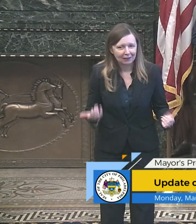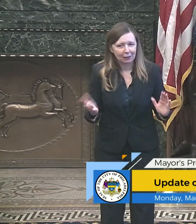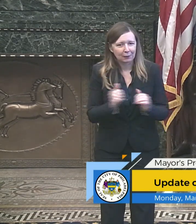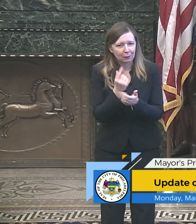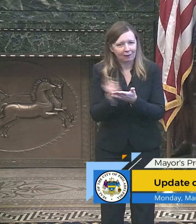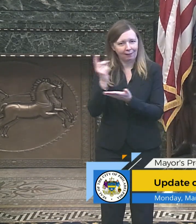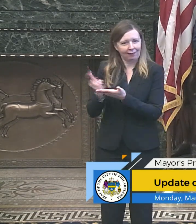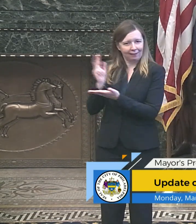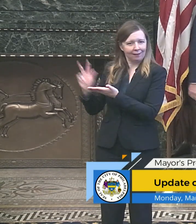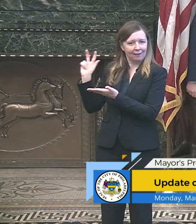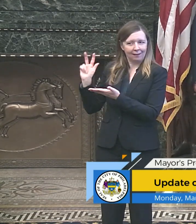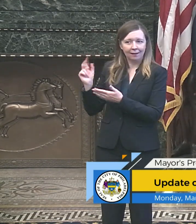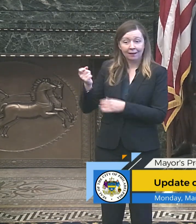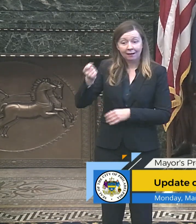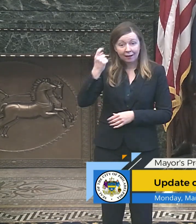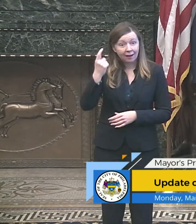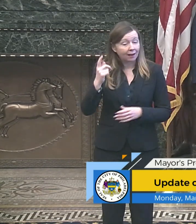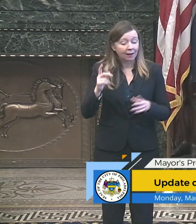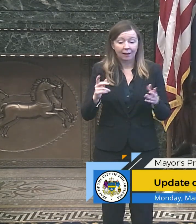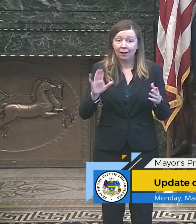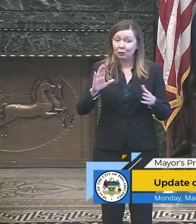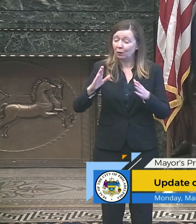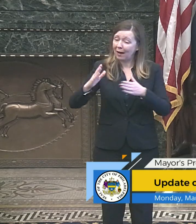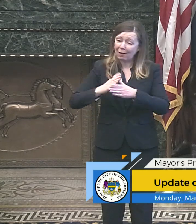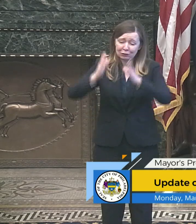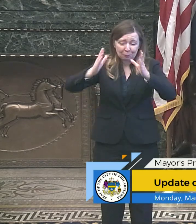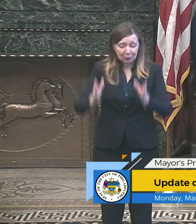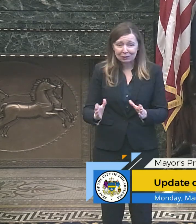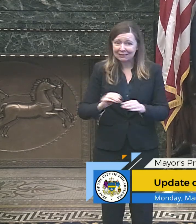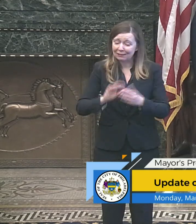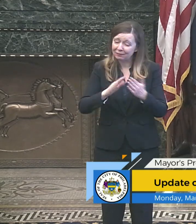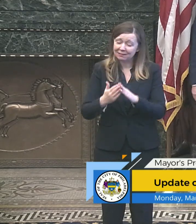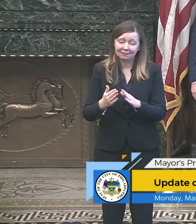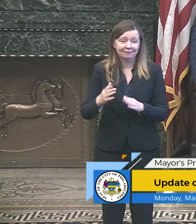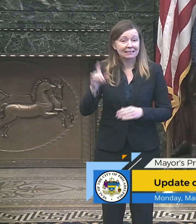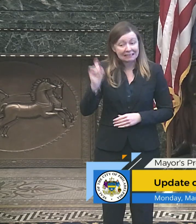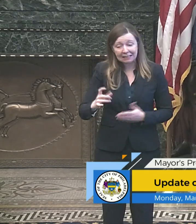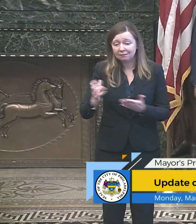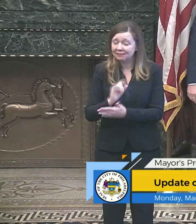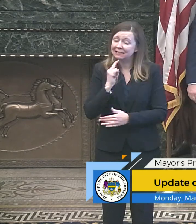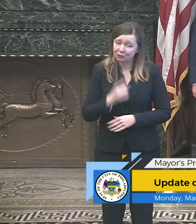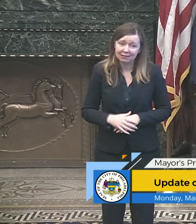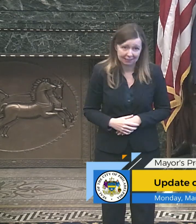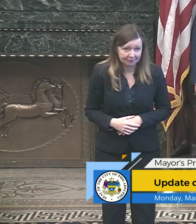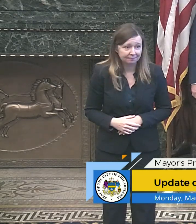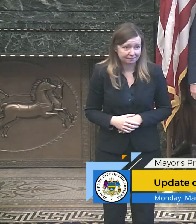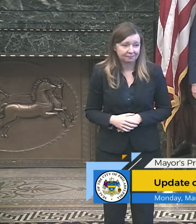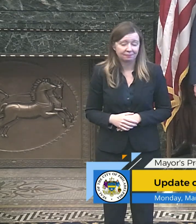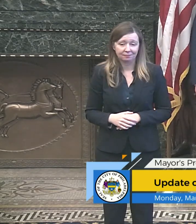ago. And so people, just your average person in the city of Philadelphia needs to take this very seriously.